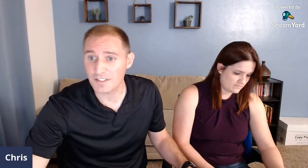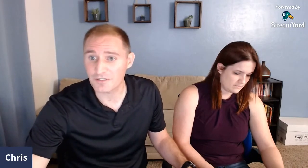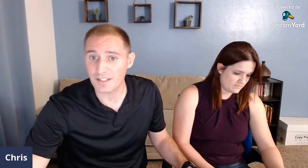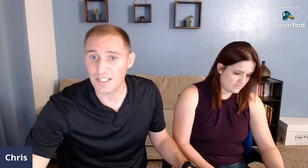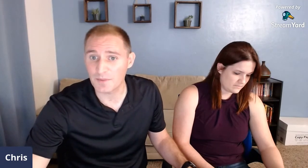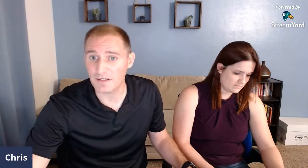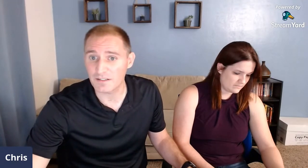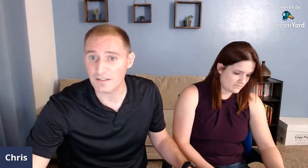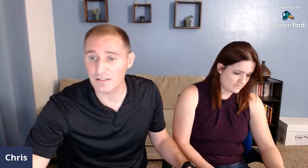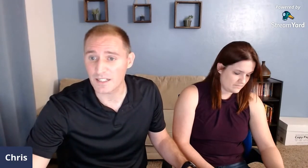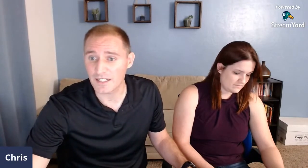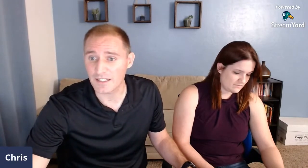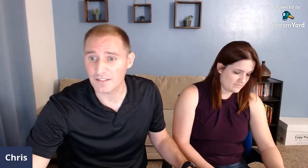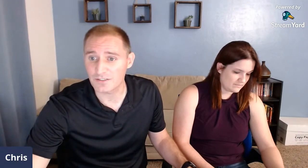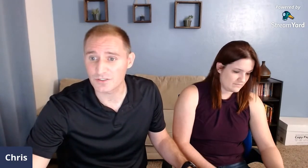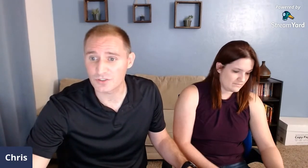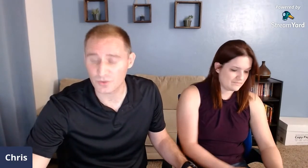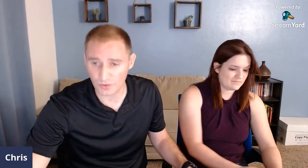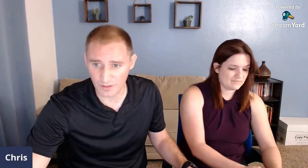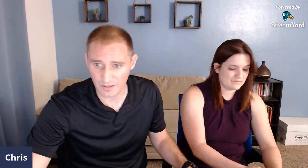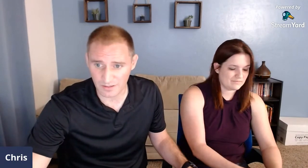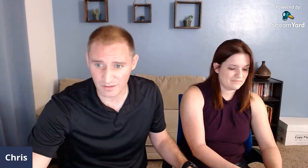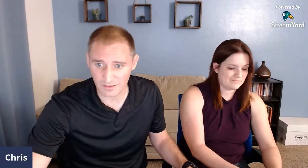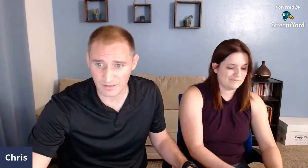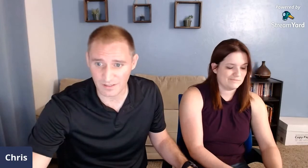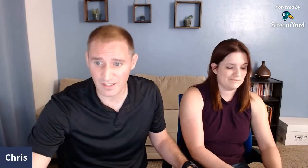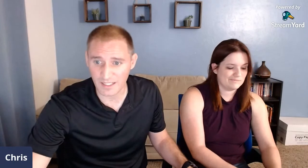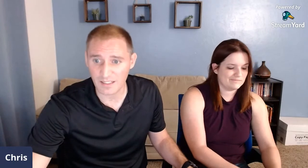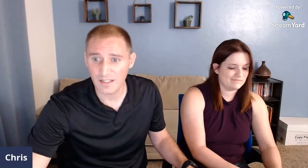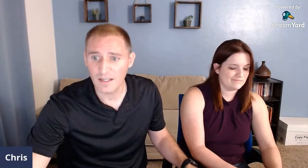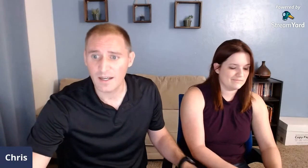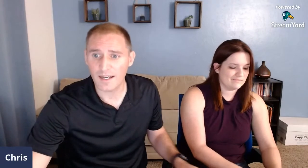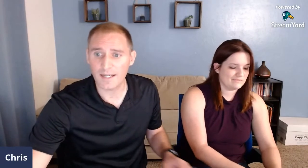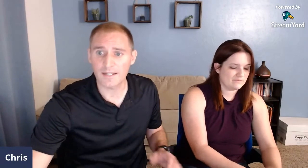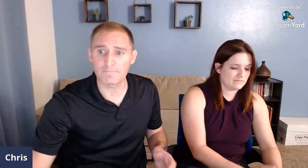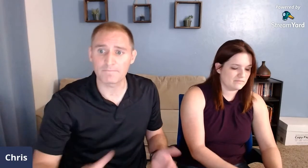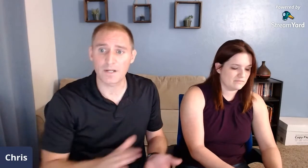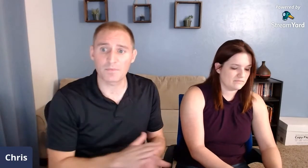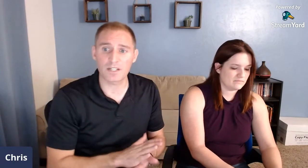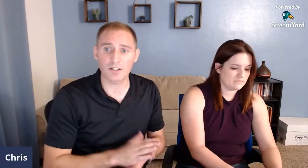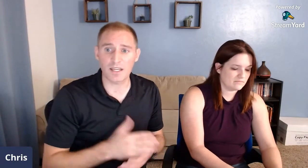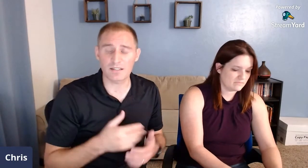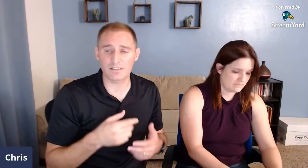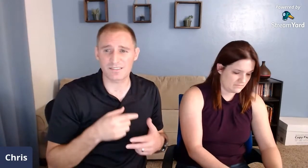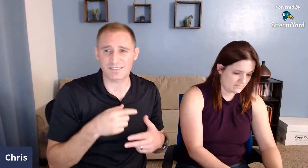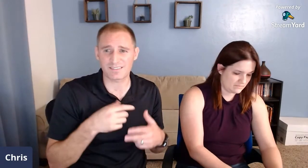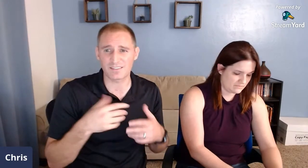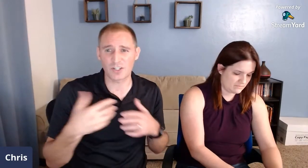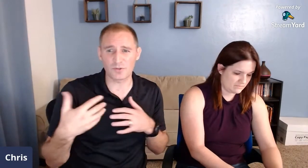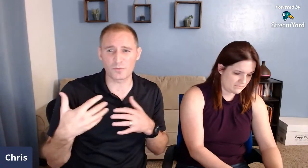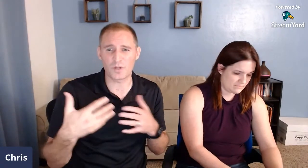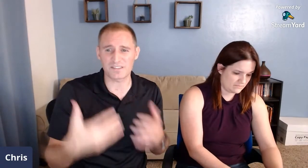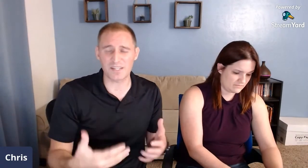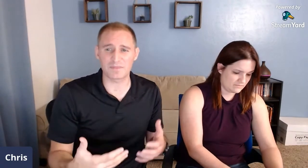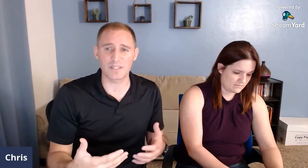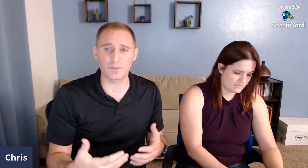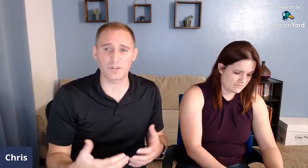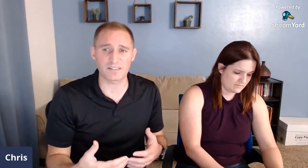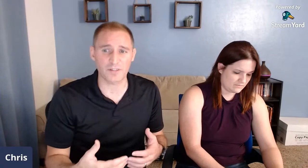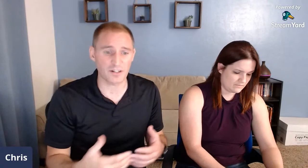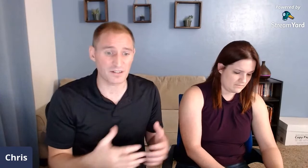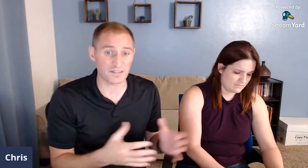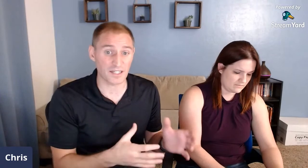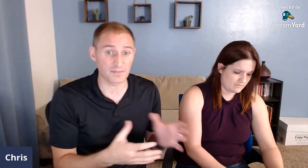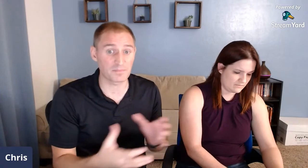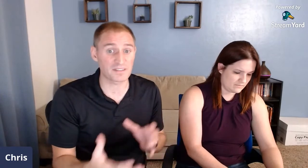So since we're going to try to keep it a little shorter tonight, I'm going to go ahead and just go one step deeper